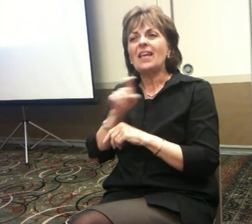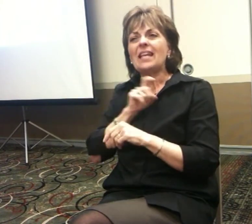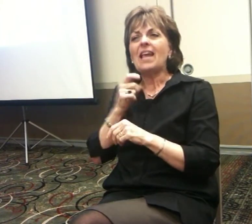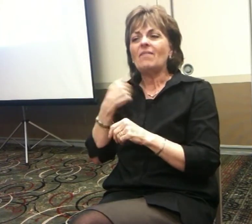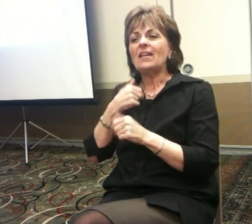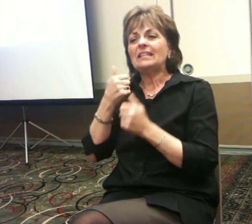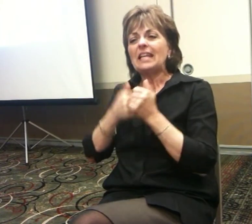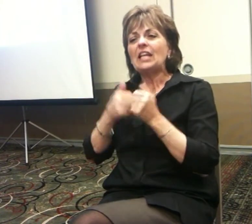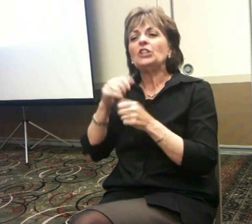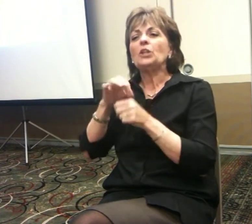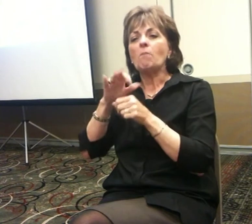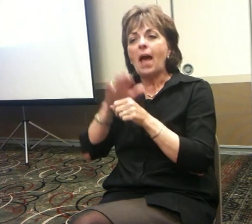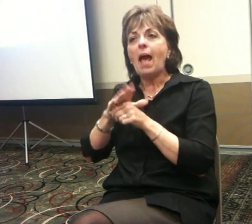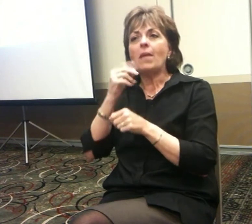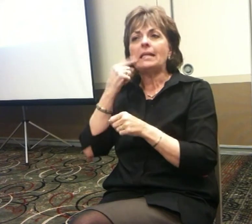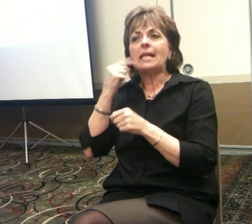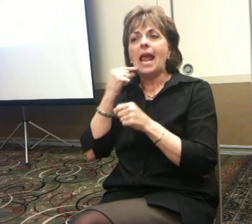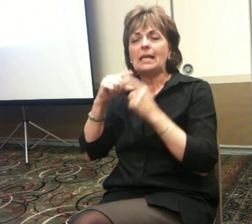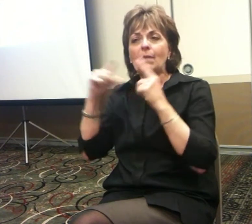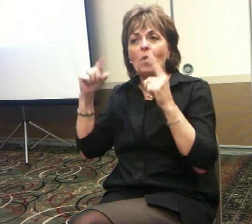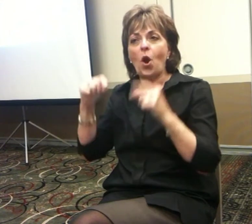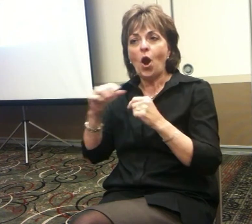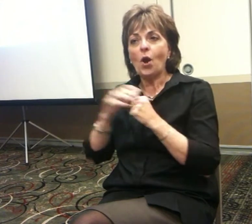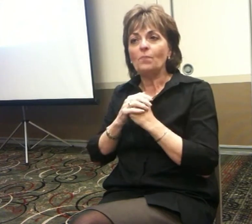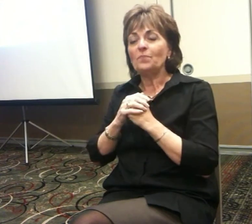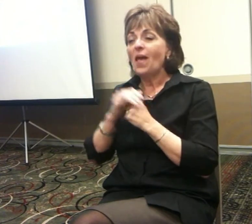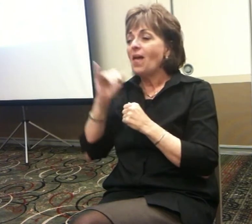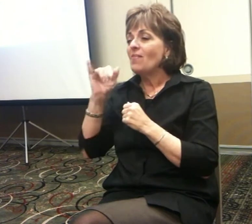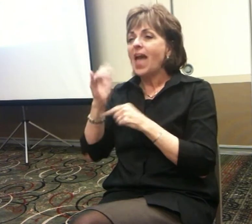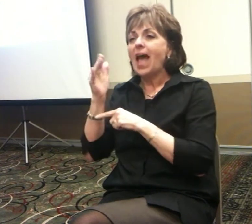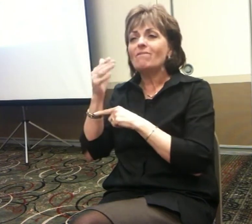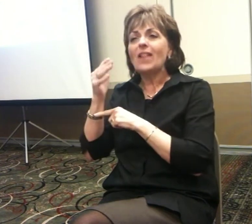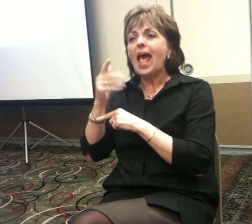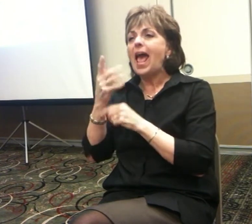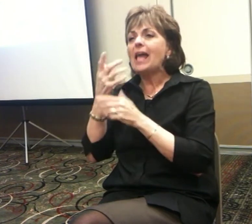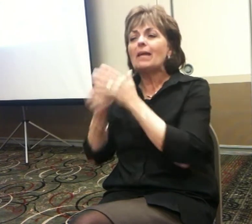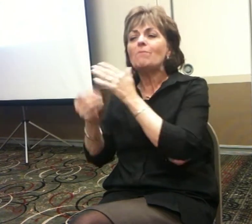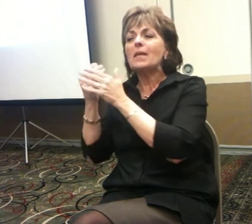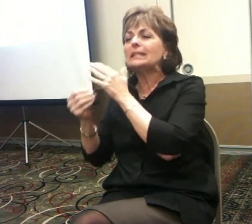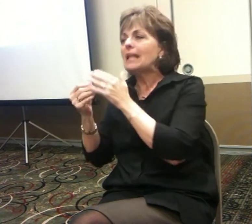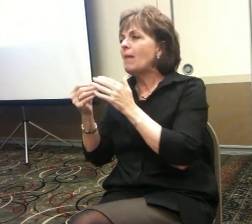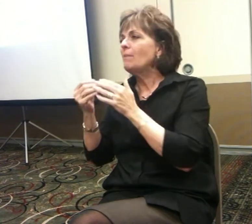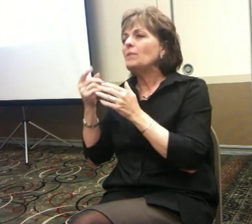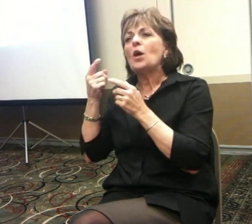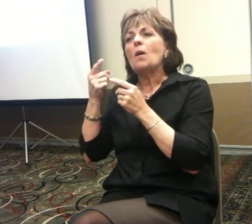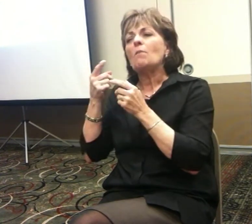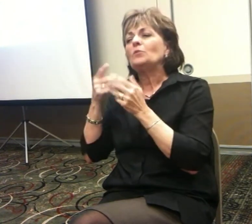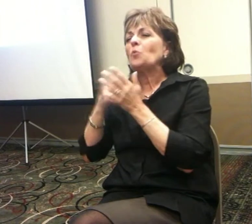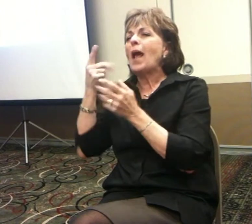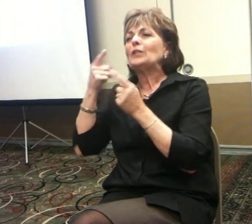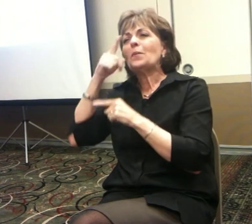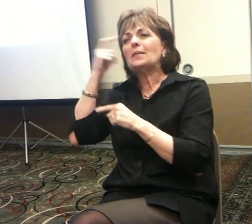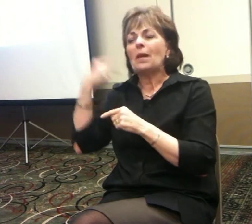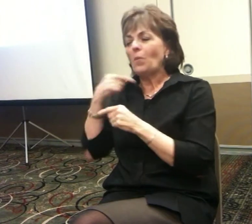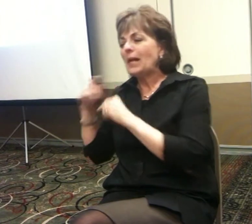candy bar. That flag came up missing about twice this summer, okay? We would steal the sucker, hide it in the woods for a couple of days,